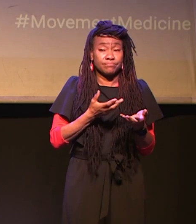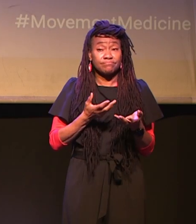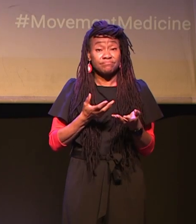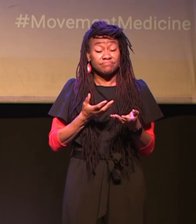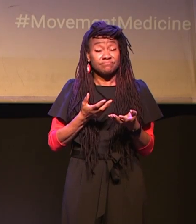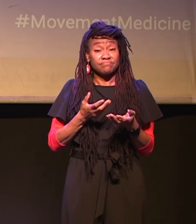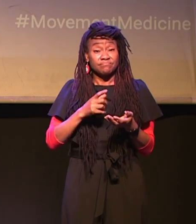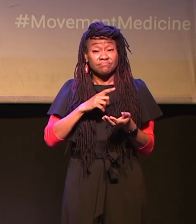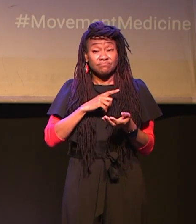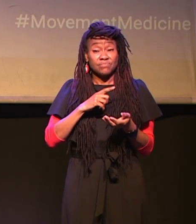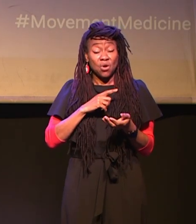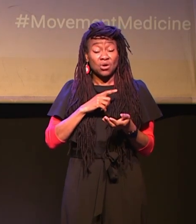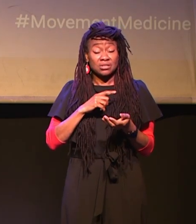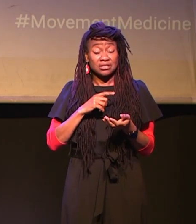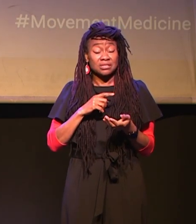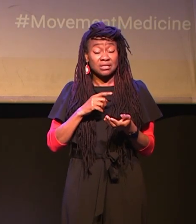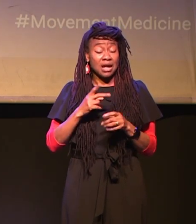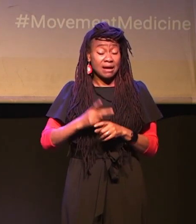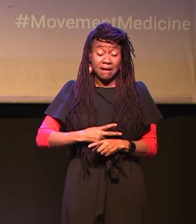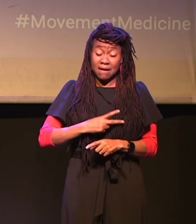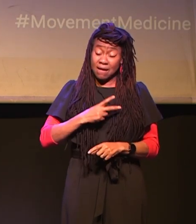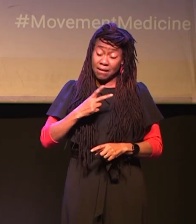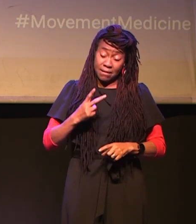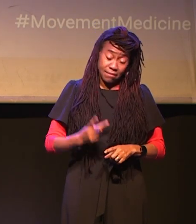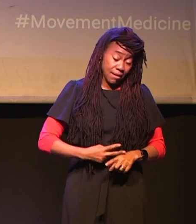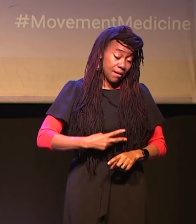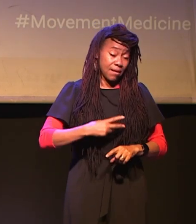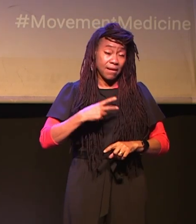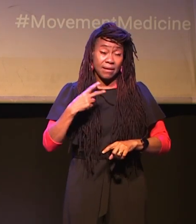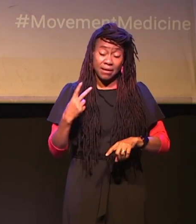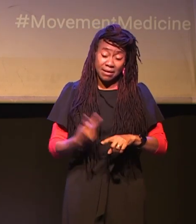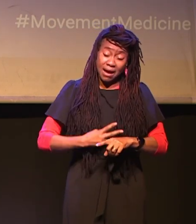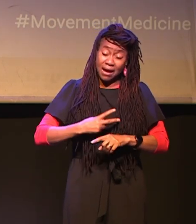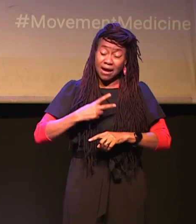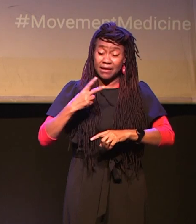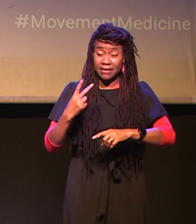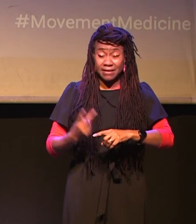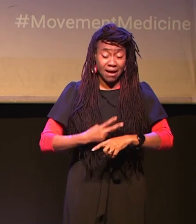big it is. It keeps visiting. It keeps arriving. It keeps